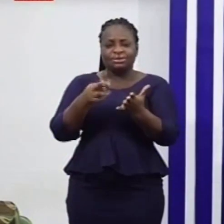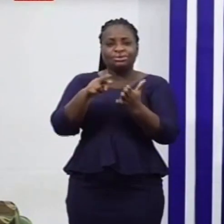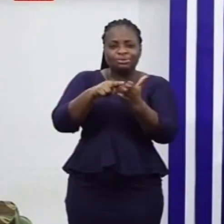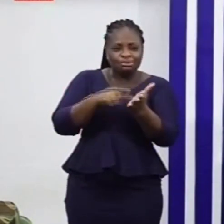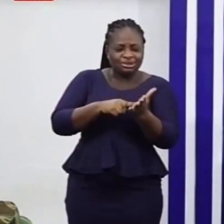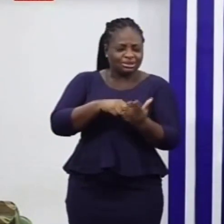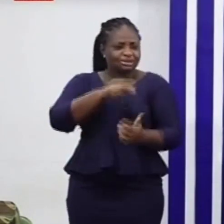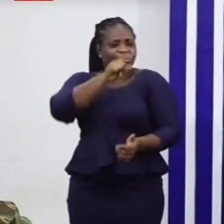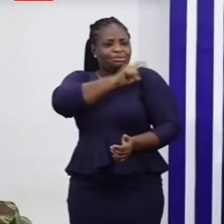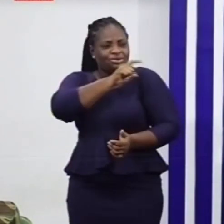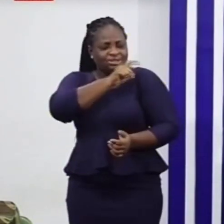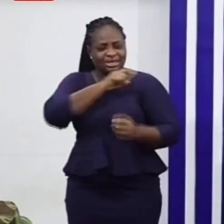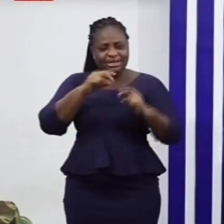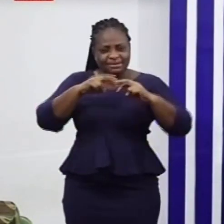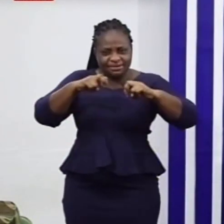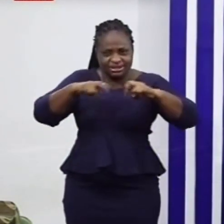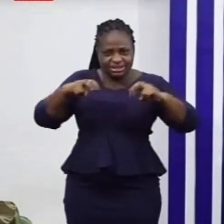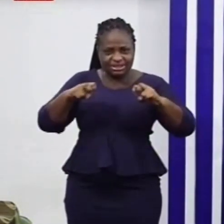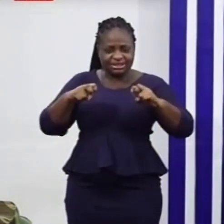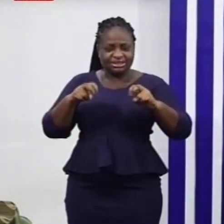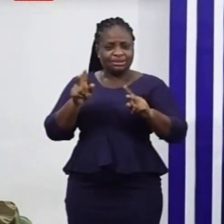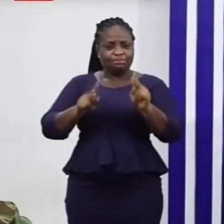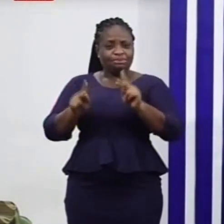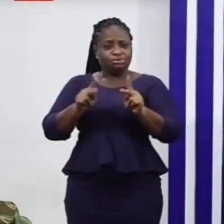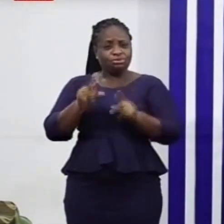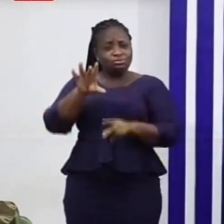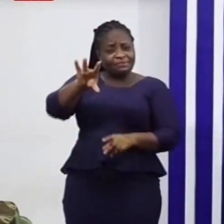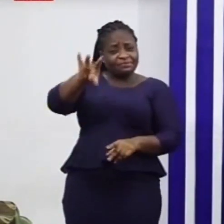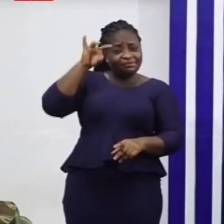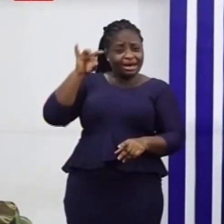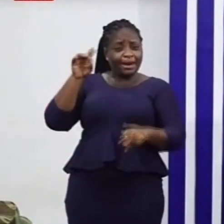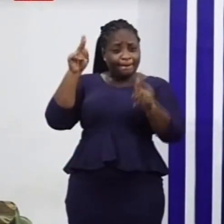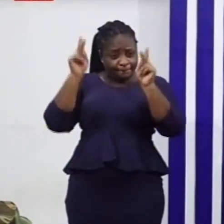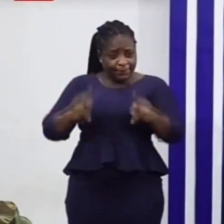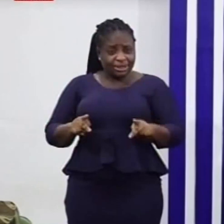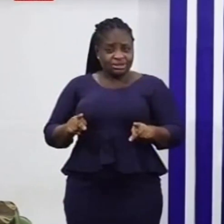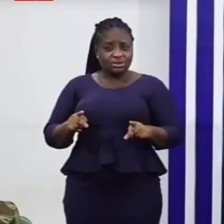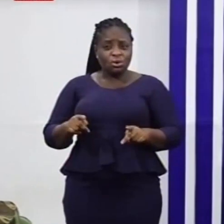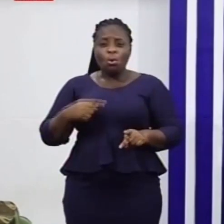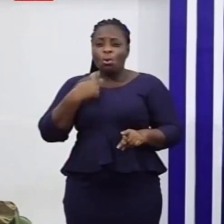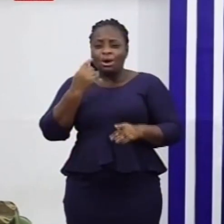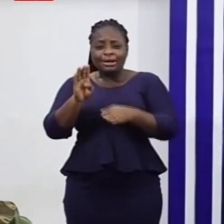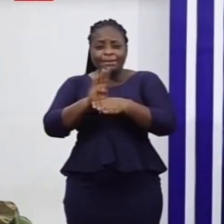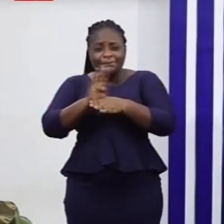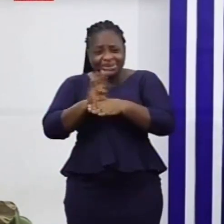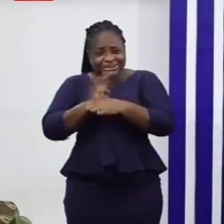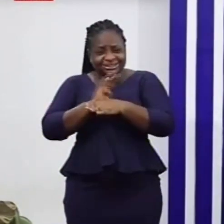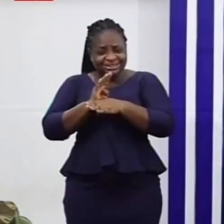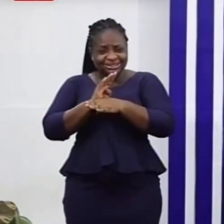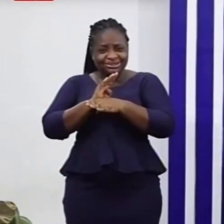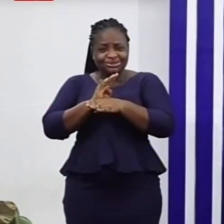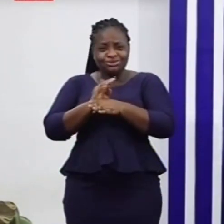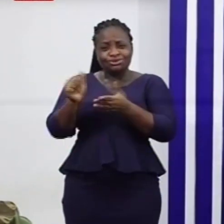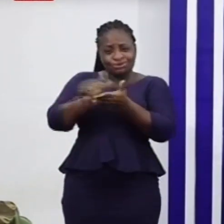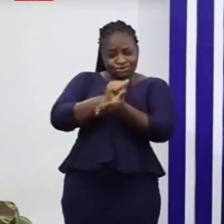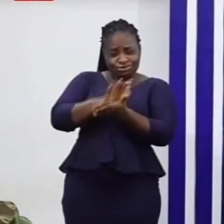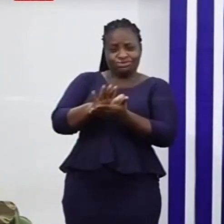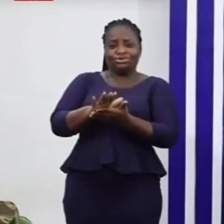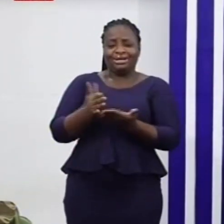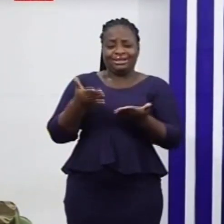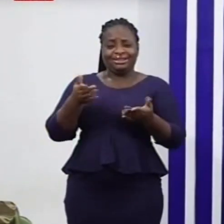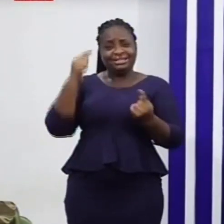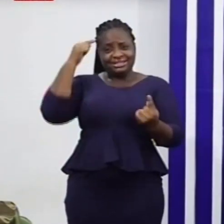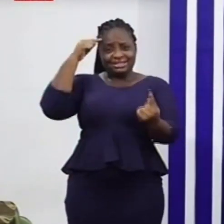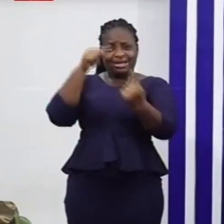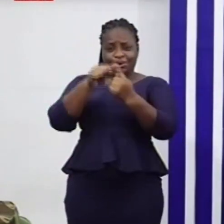police and the investigative agencies to find persons who are in the business of perpetuating this and bring